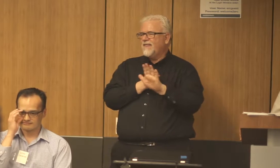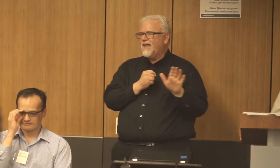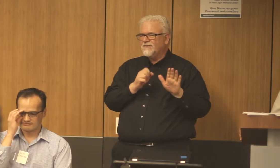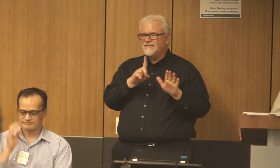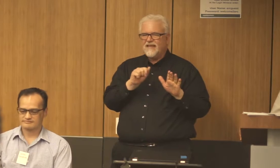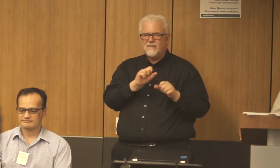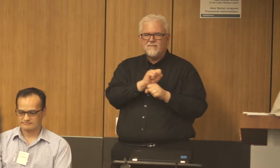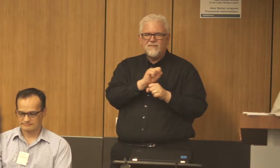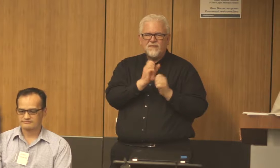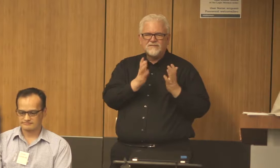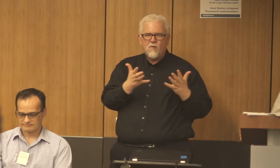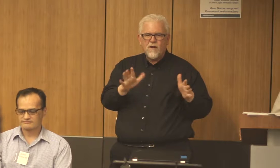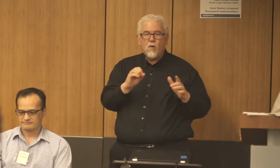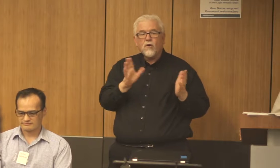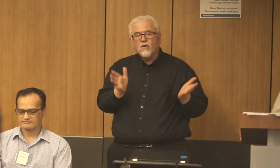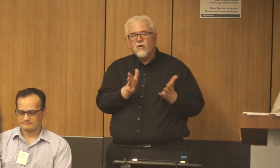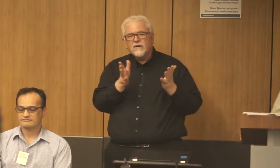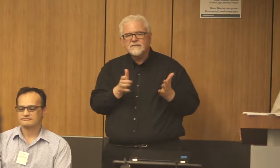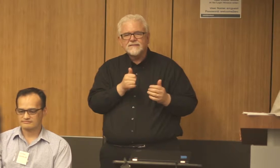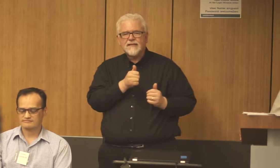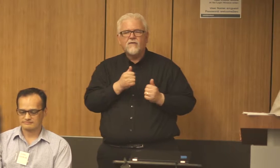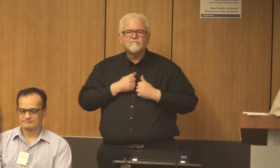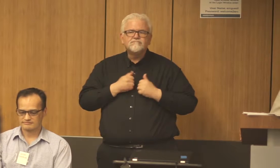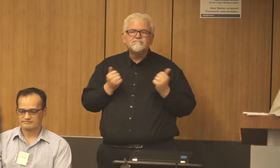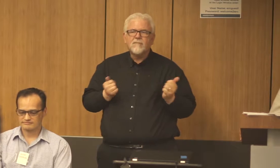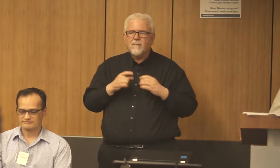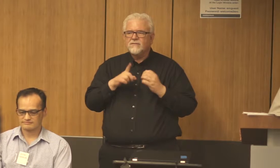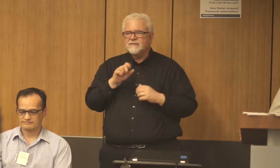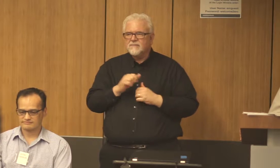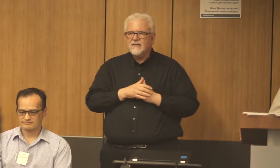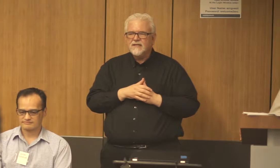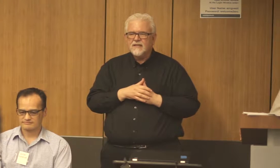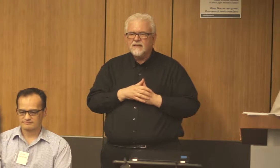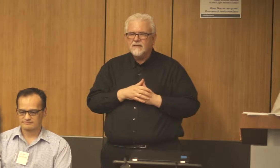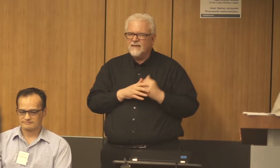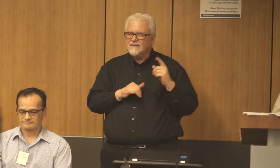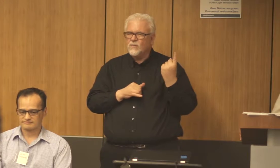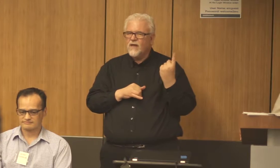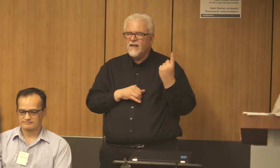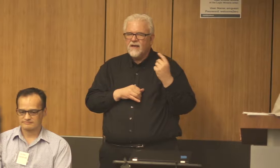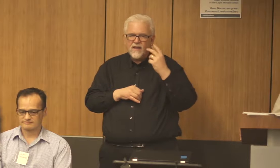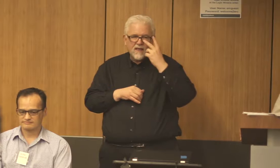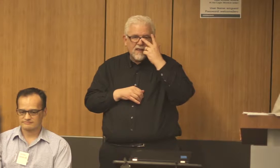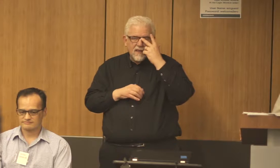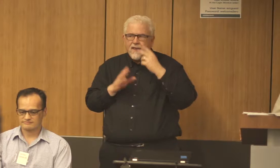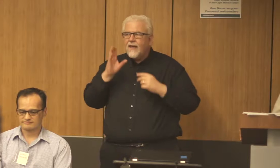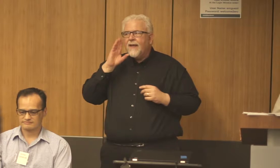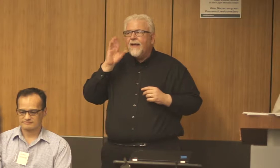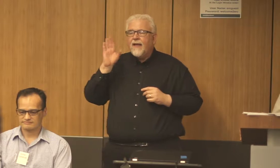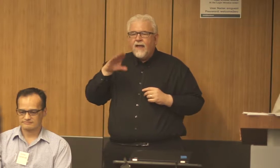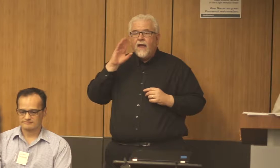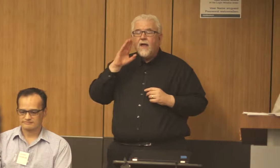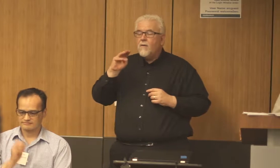to encourage self-disclosure. So I mean that's one, like, I